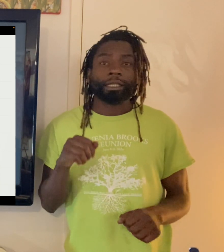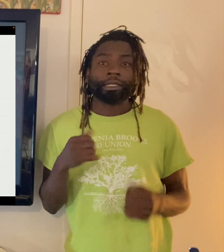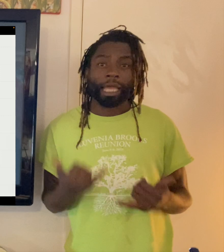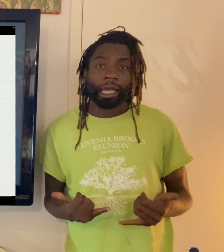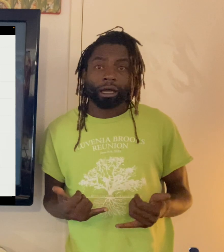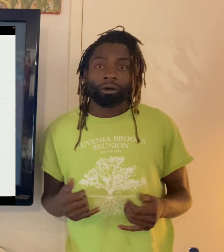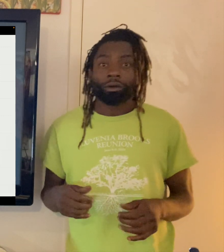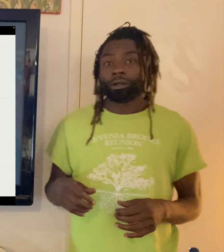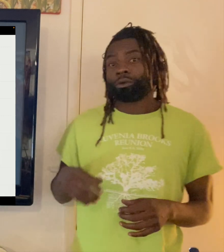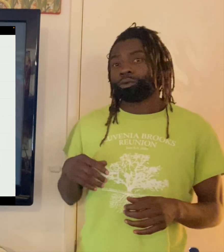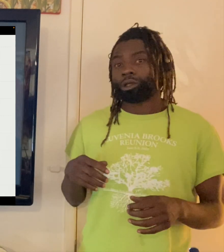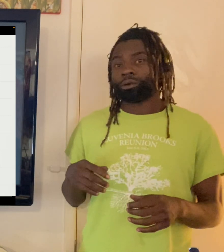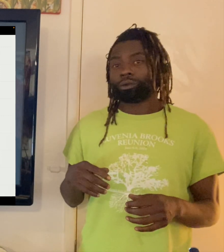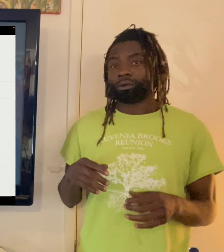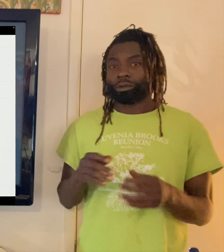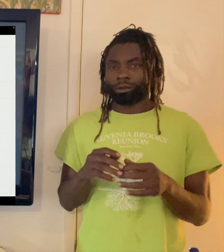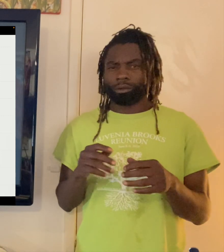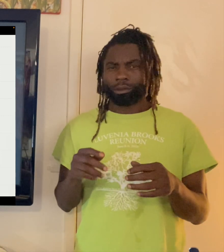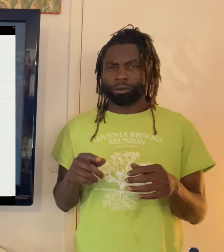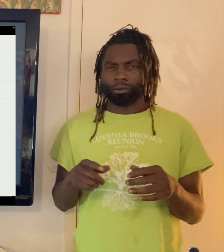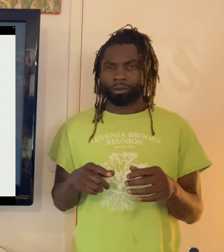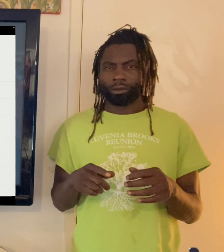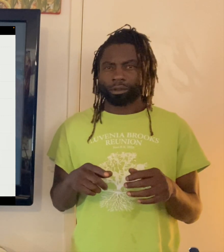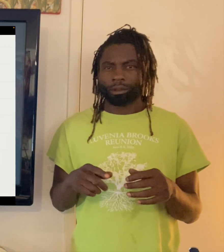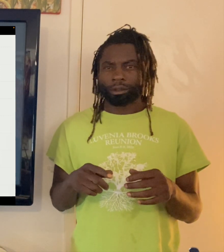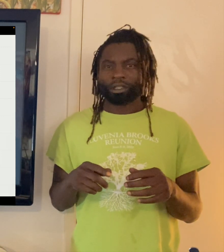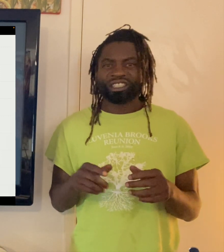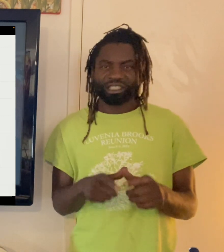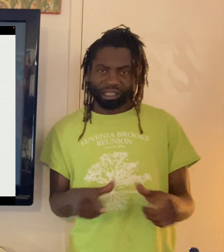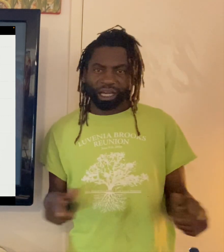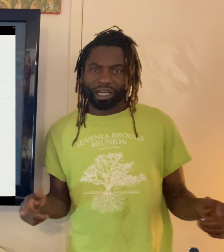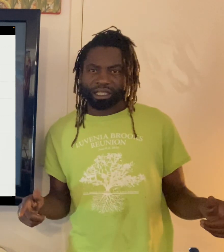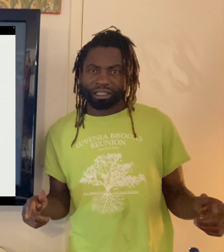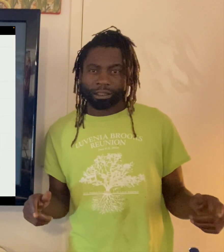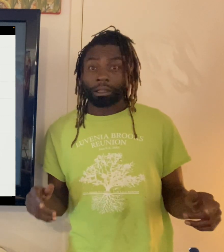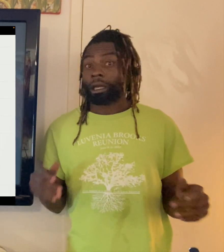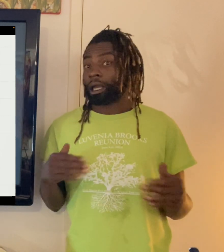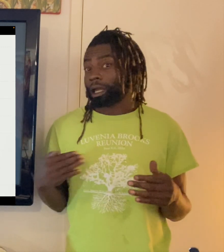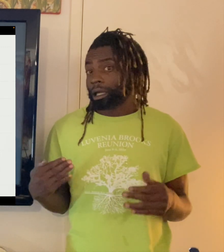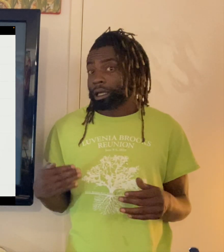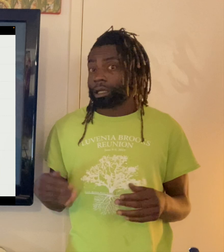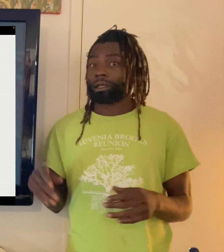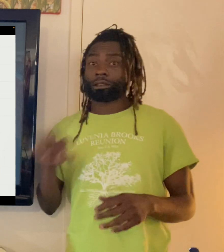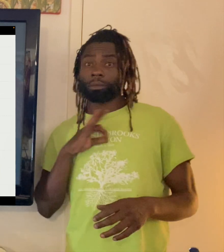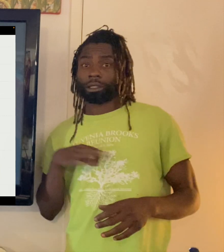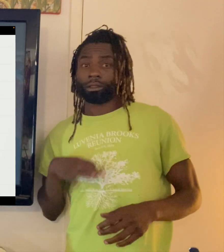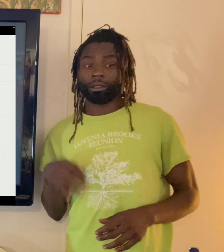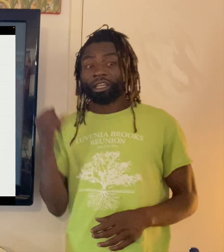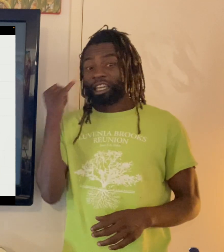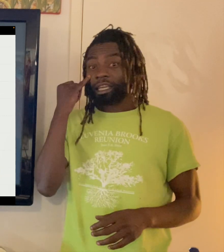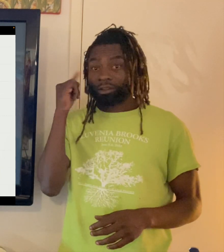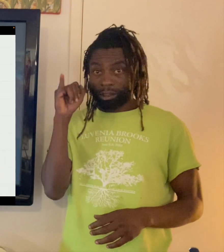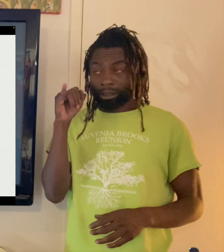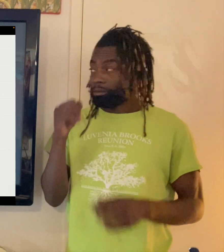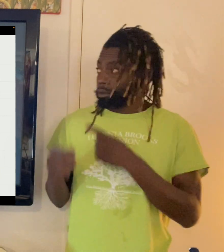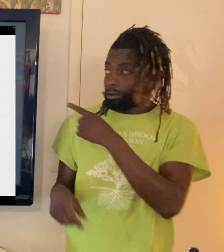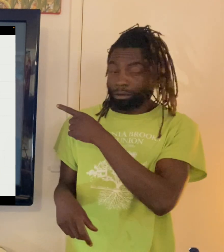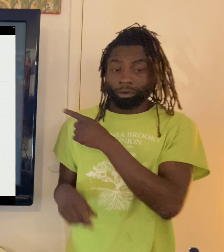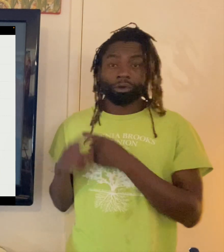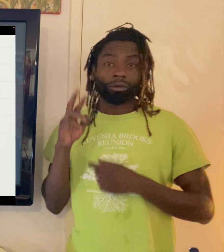and spots. So, if the shape is big and has spots, it should go on the right